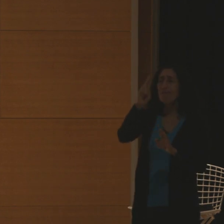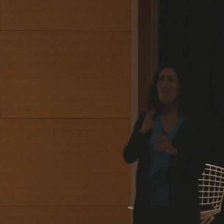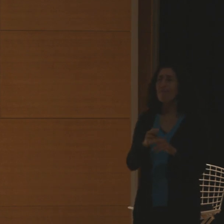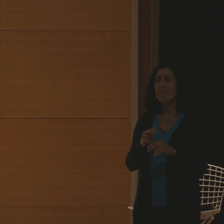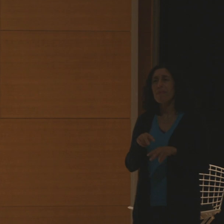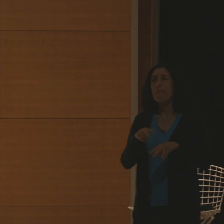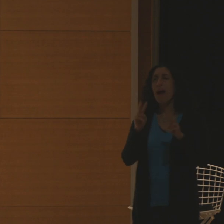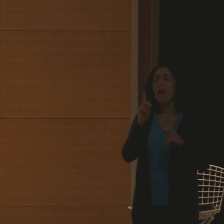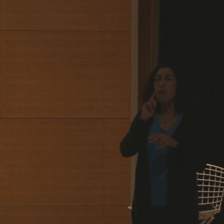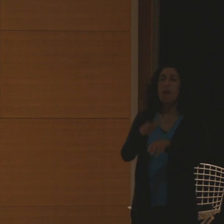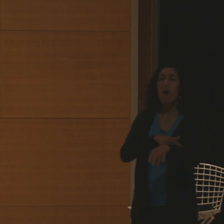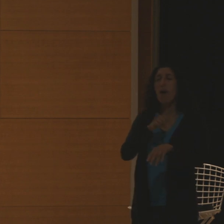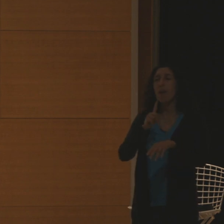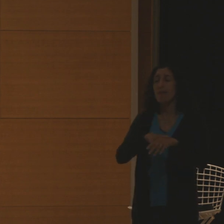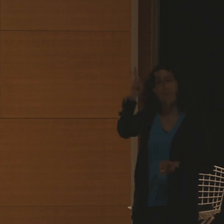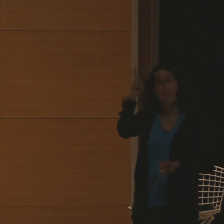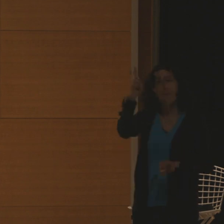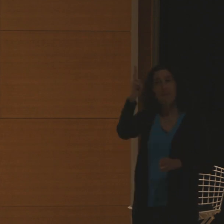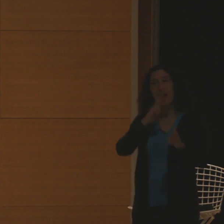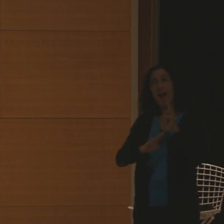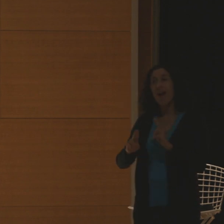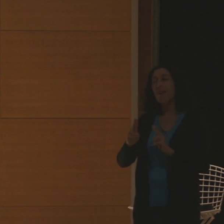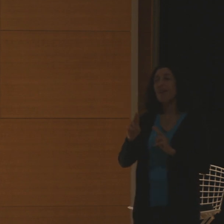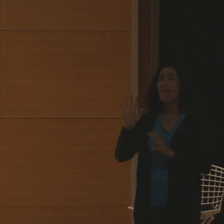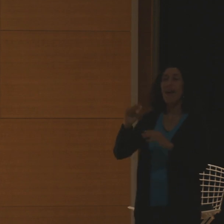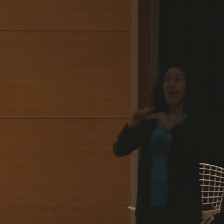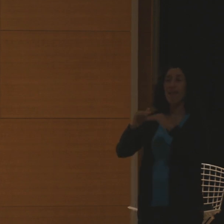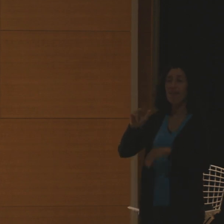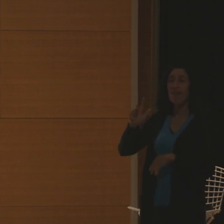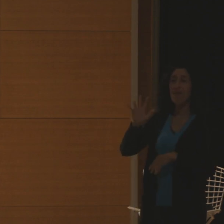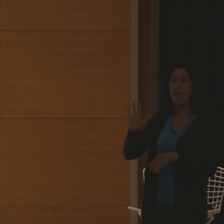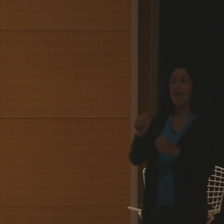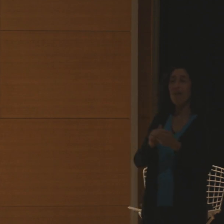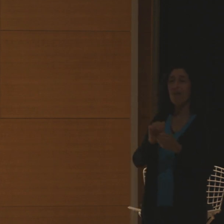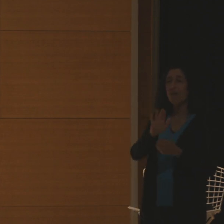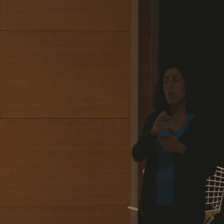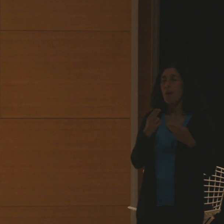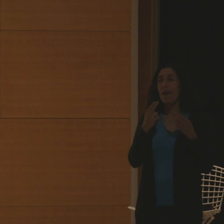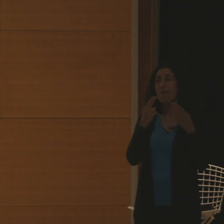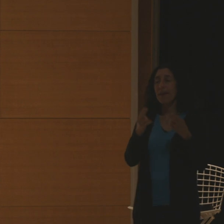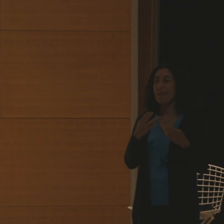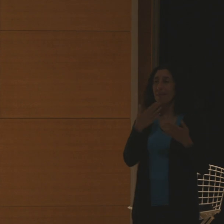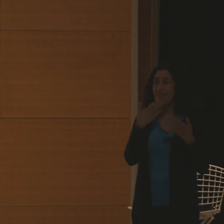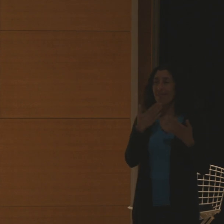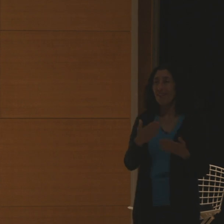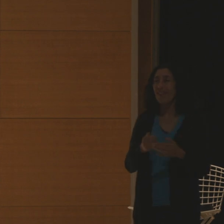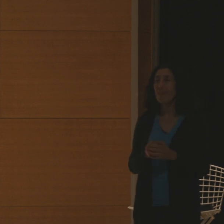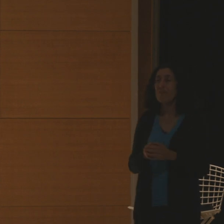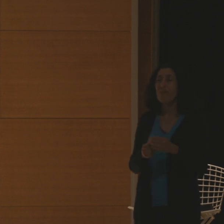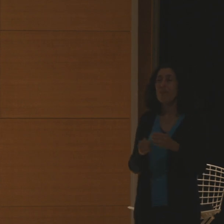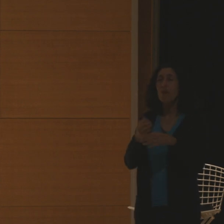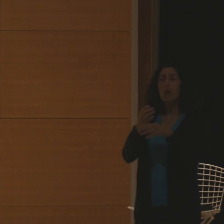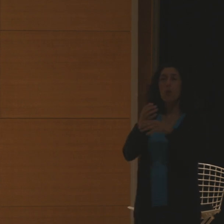so it was a double honor to the five under 35 under his nomination. Really quickly, I'd